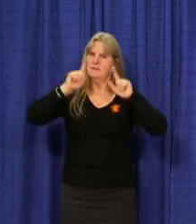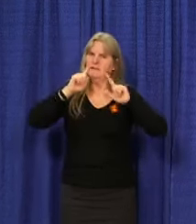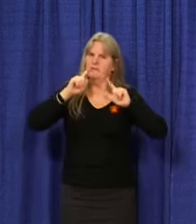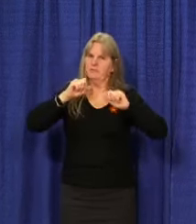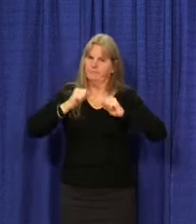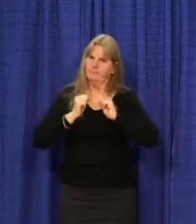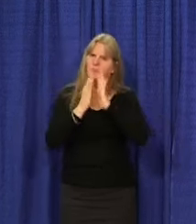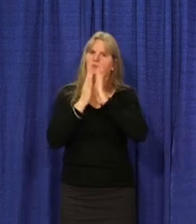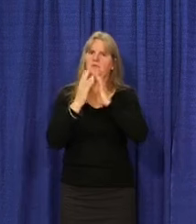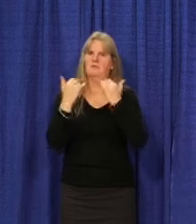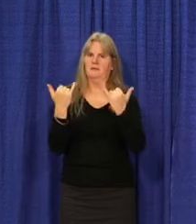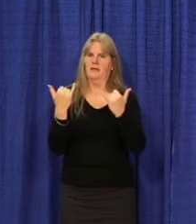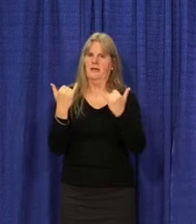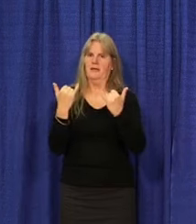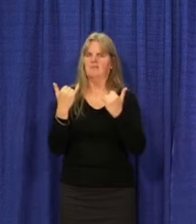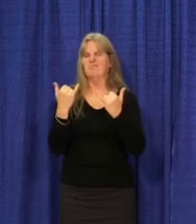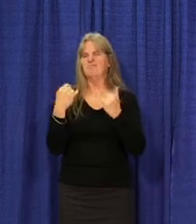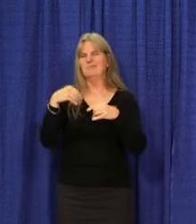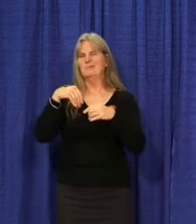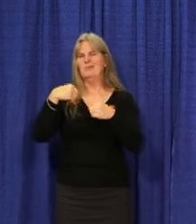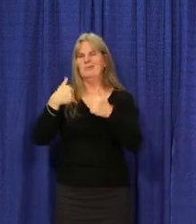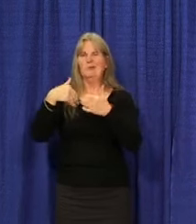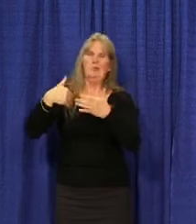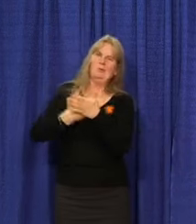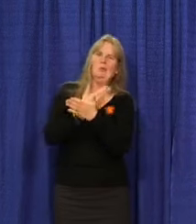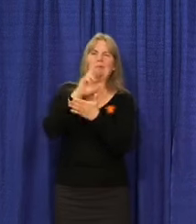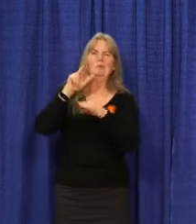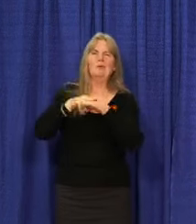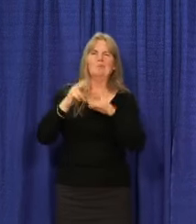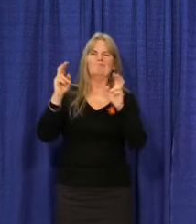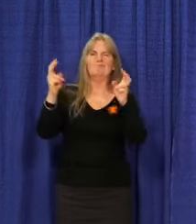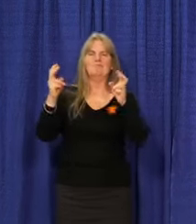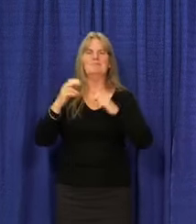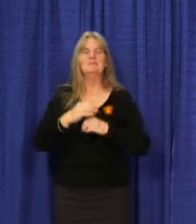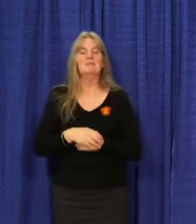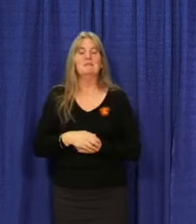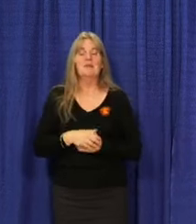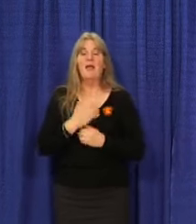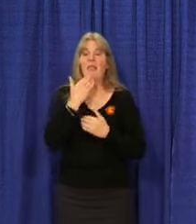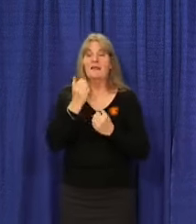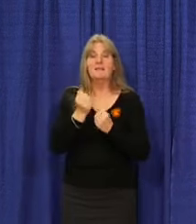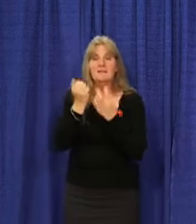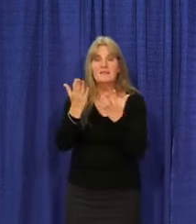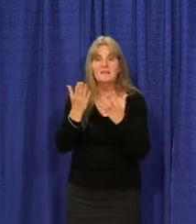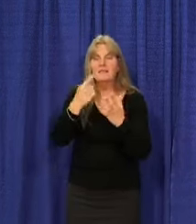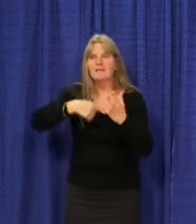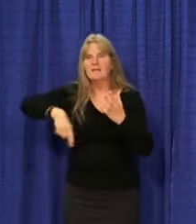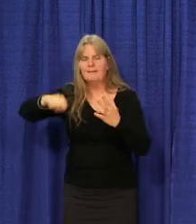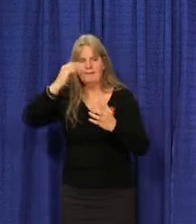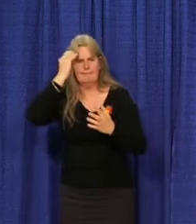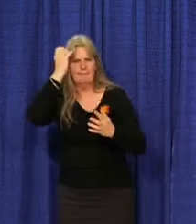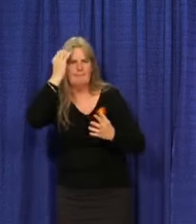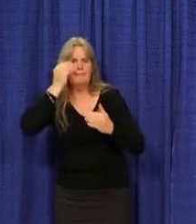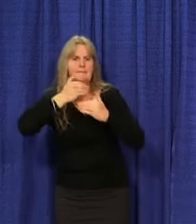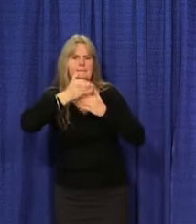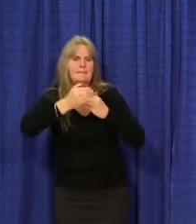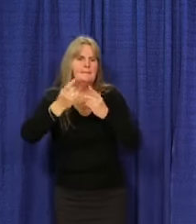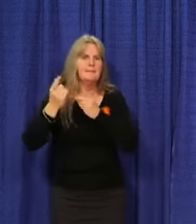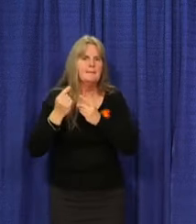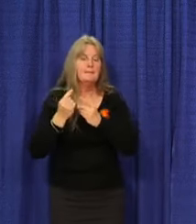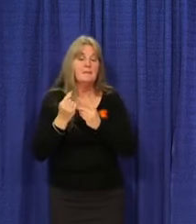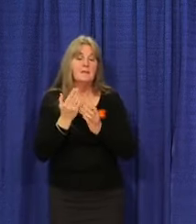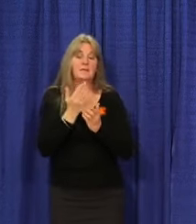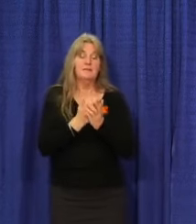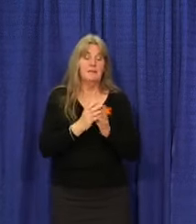our new normal as it moves indoors. Thanksgiving has been on the minds of many. Some people have